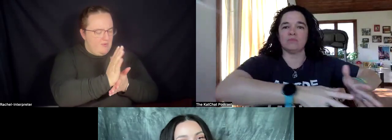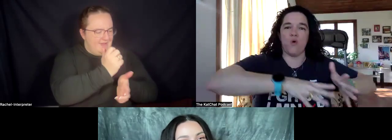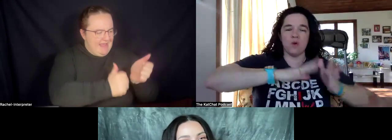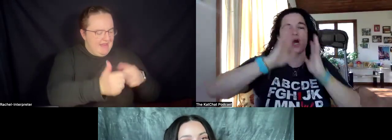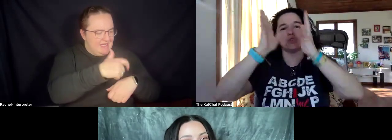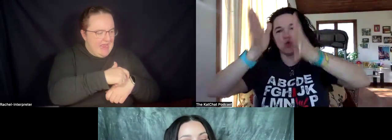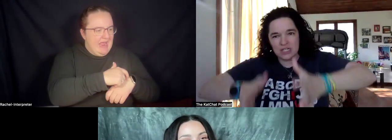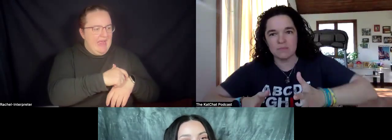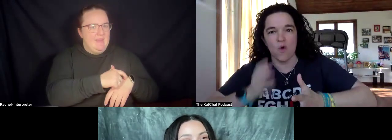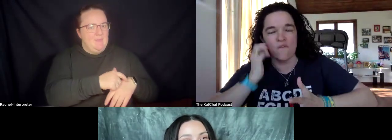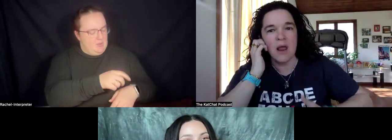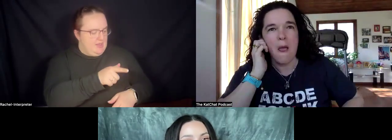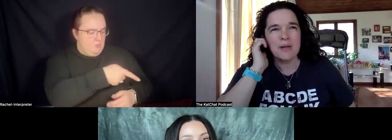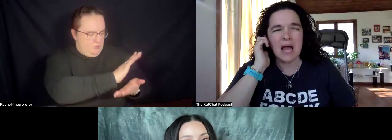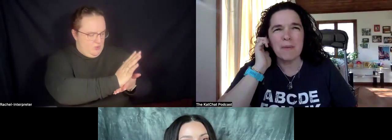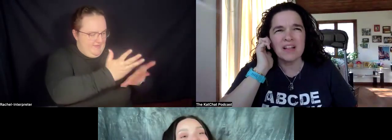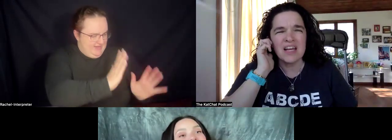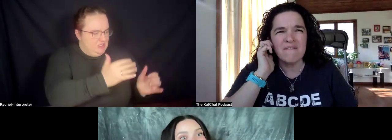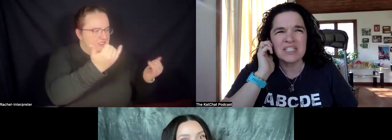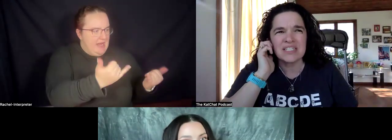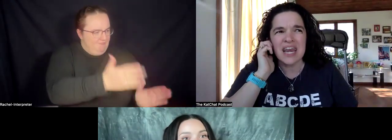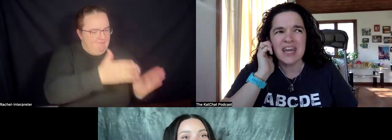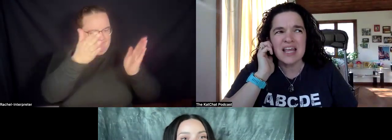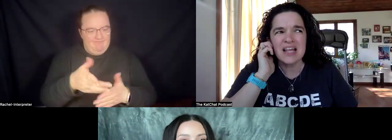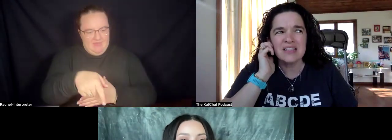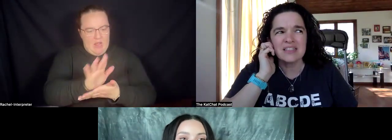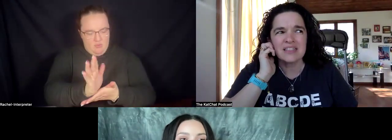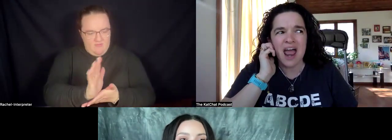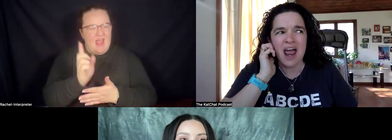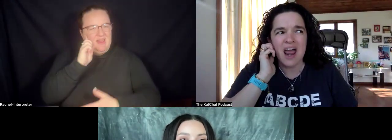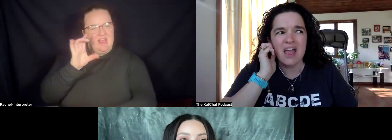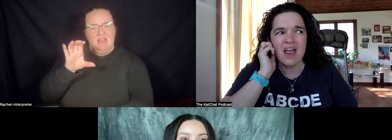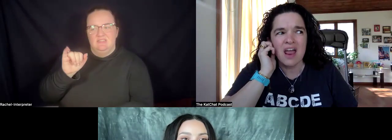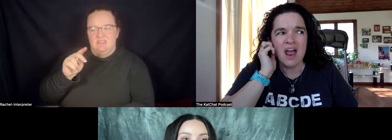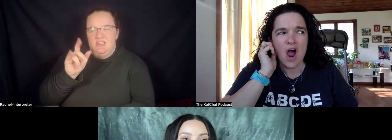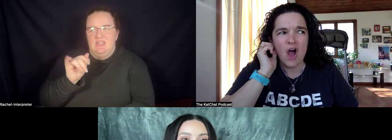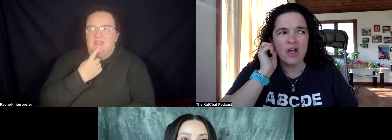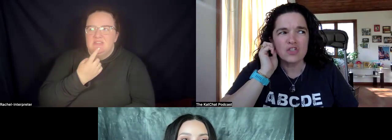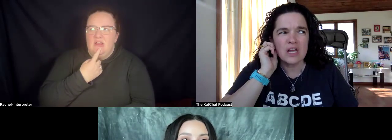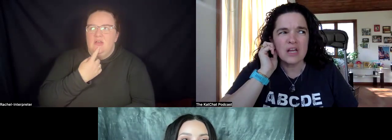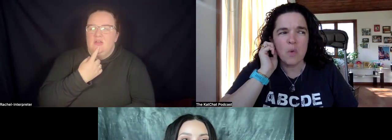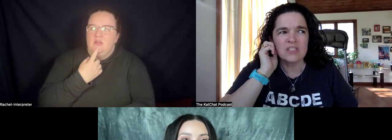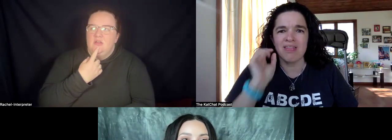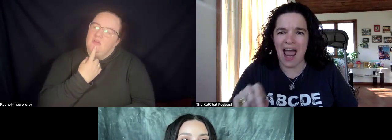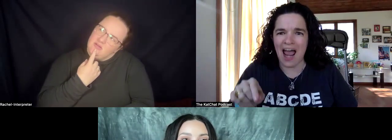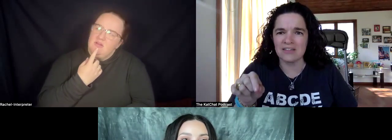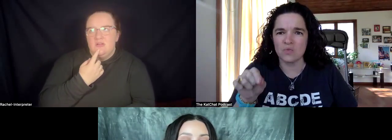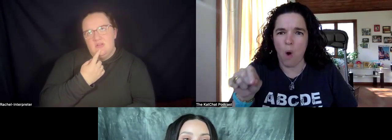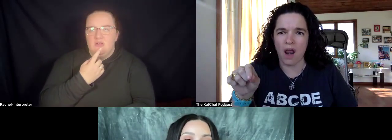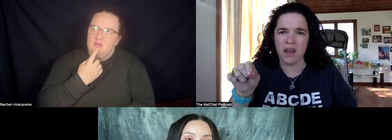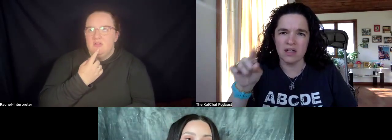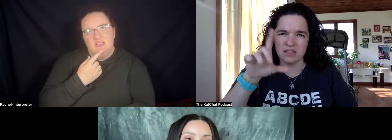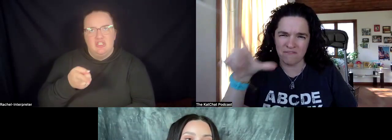we're done with the movie. We're gonna do this movie because I believe Yes. Cindy said she was the